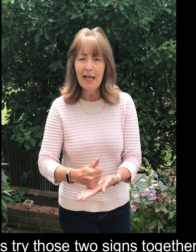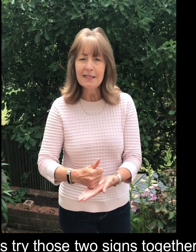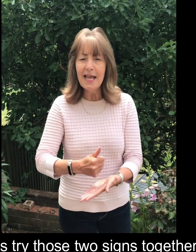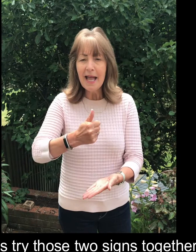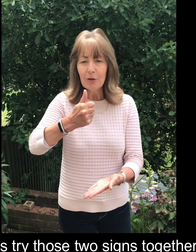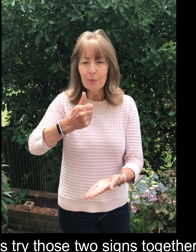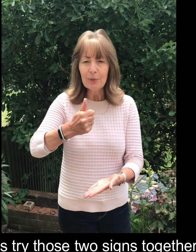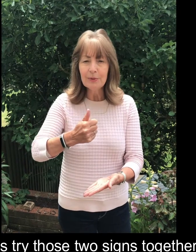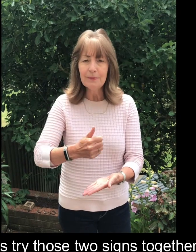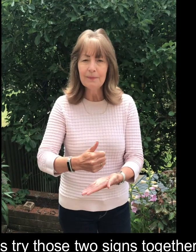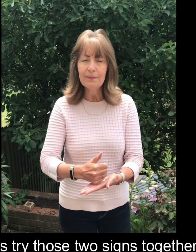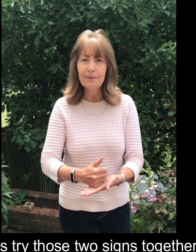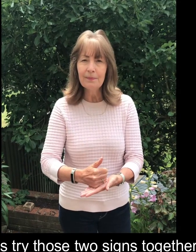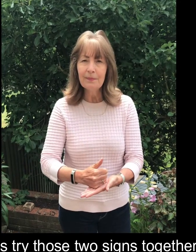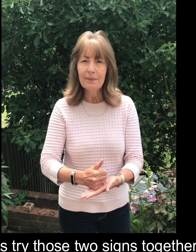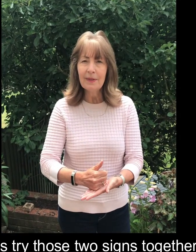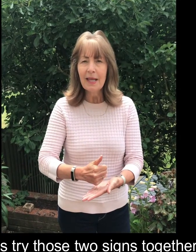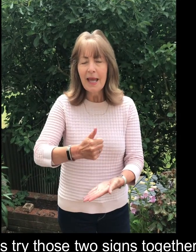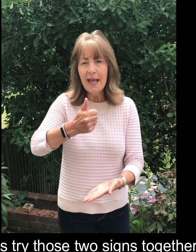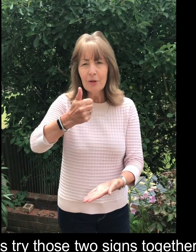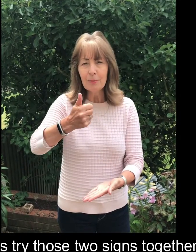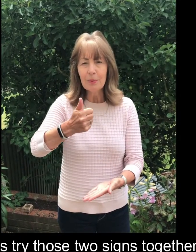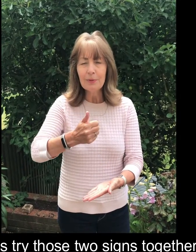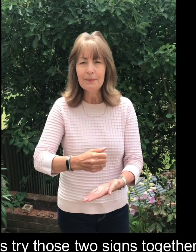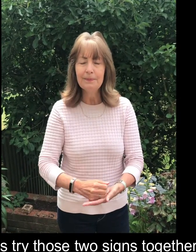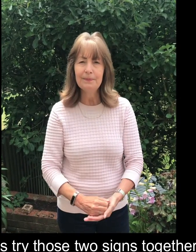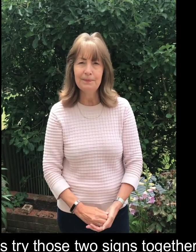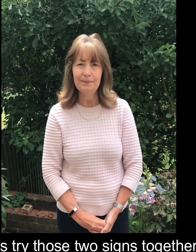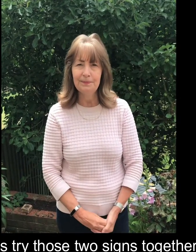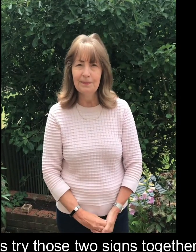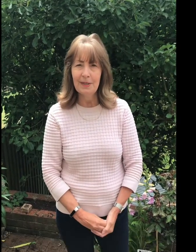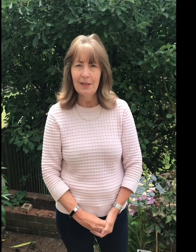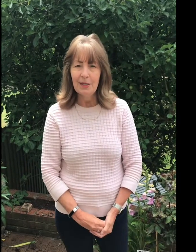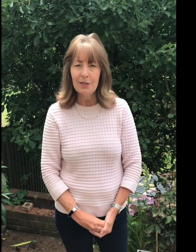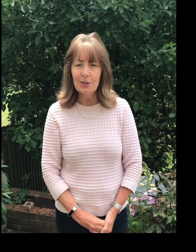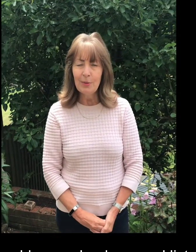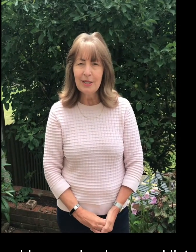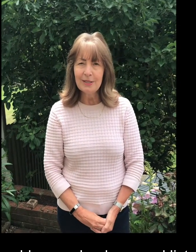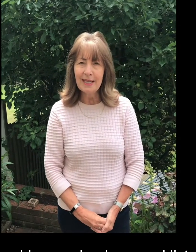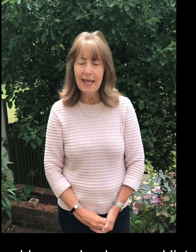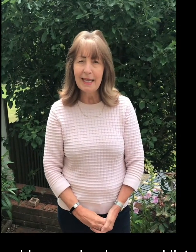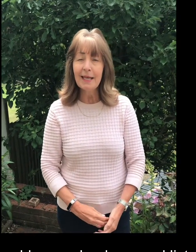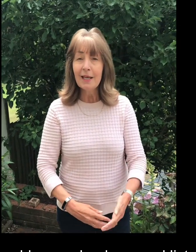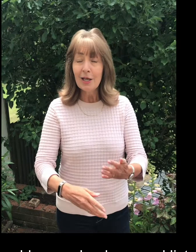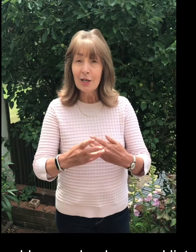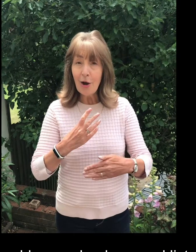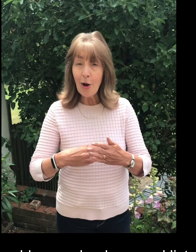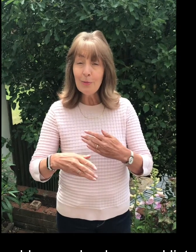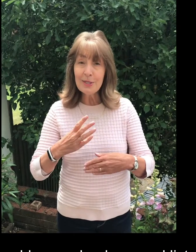and help. Help. So we could say calm